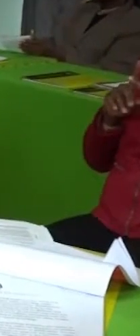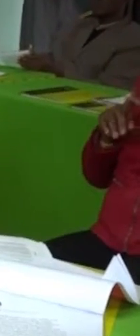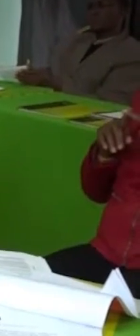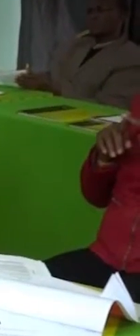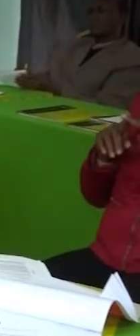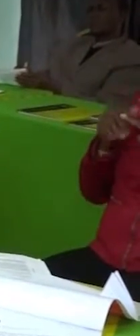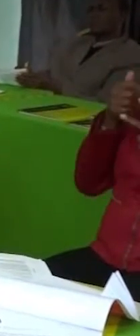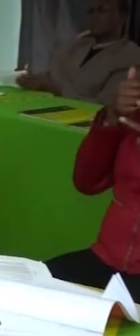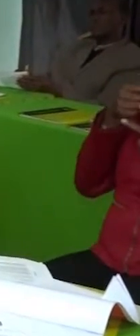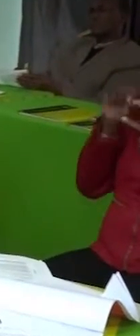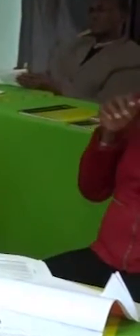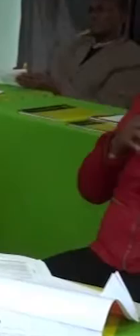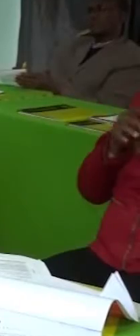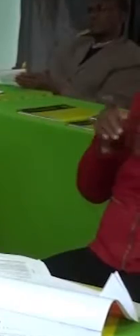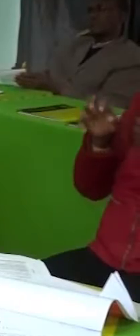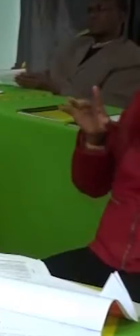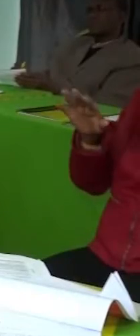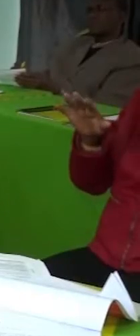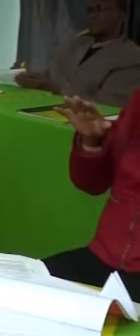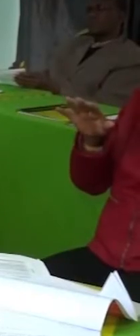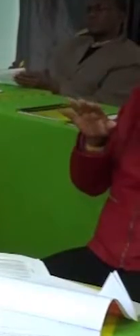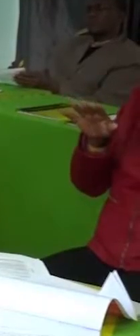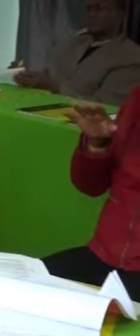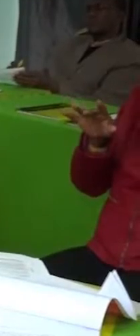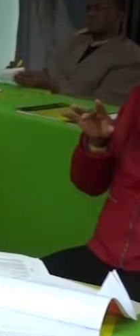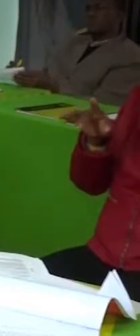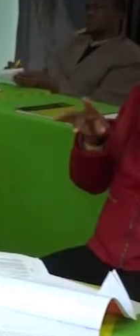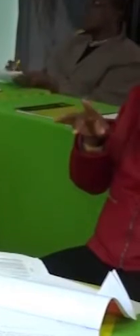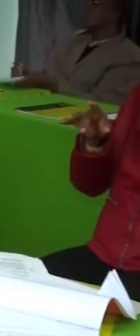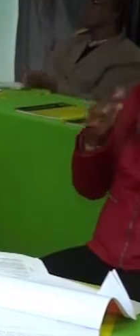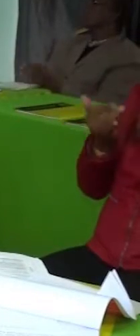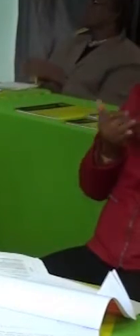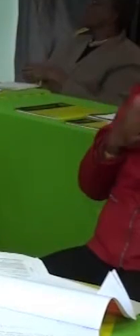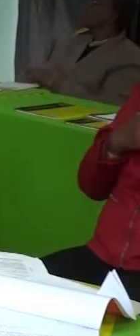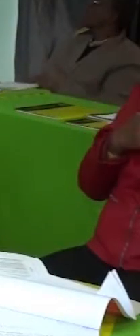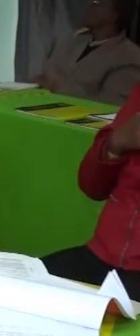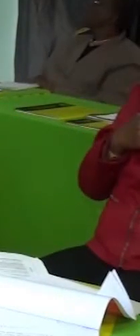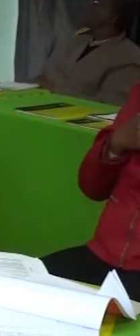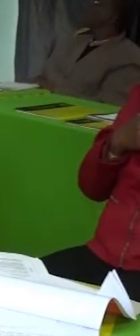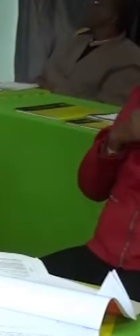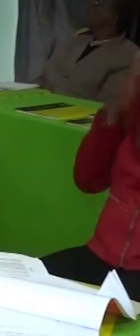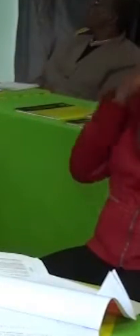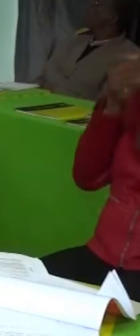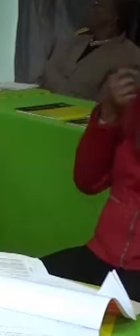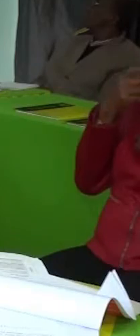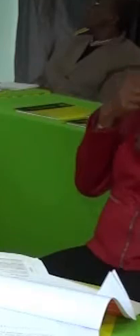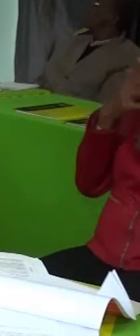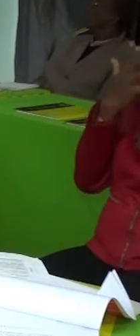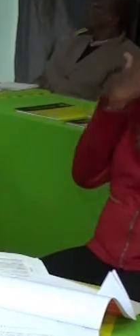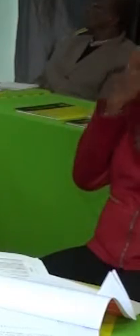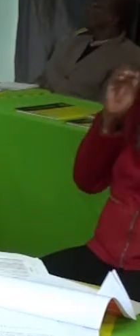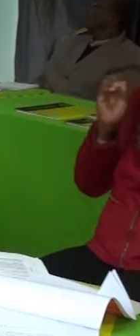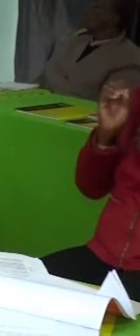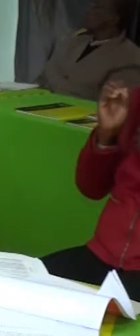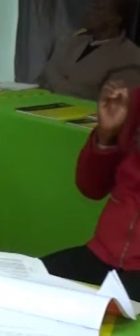comes to do end line, and then now is when we realize, oh, we didn't have any mechanism to lead